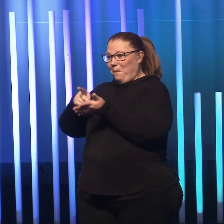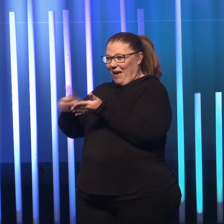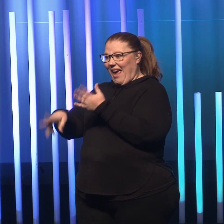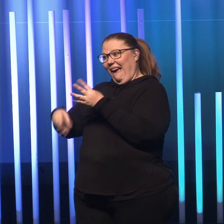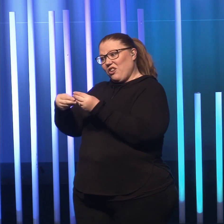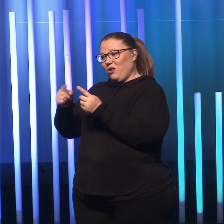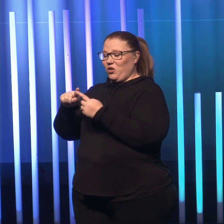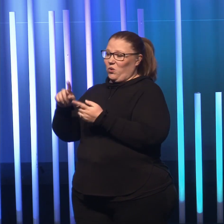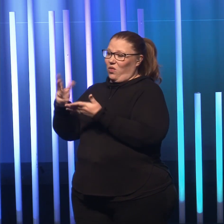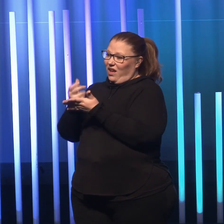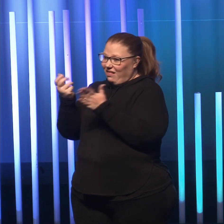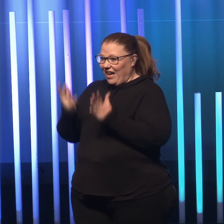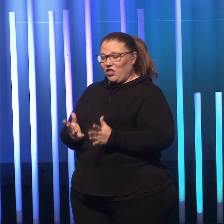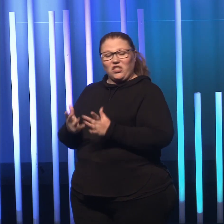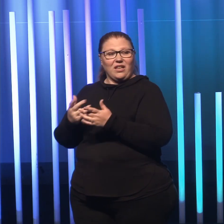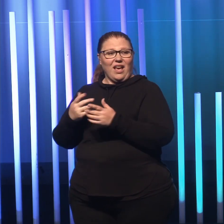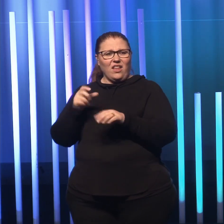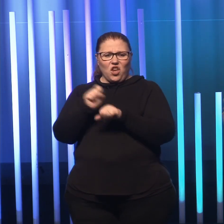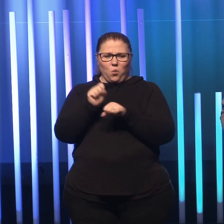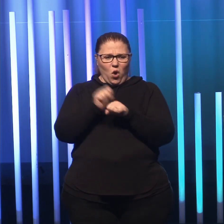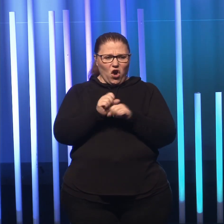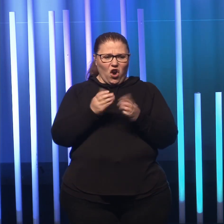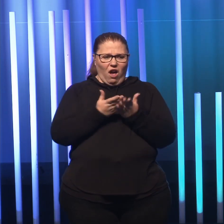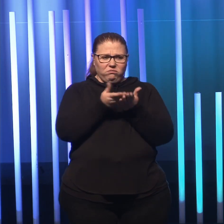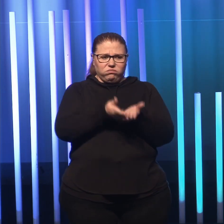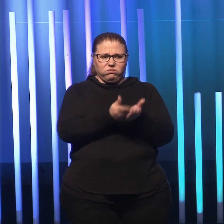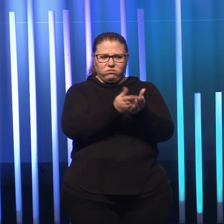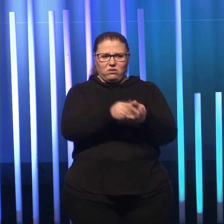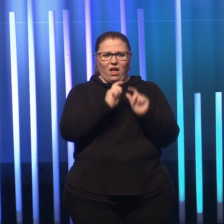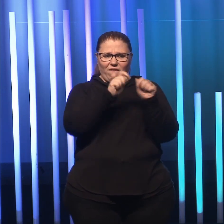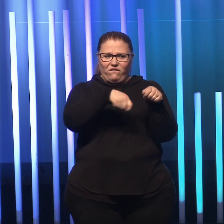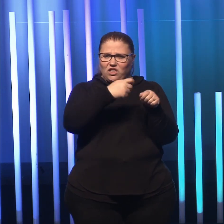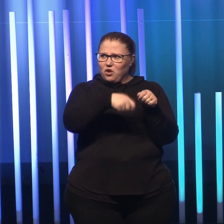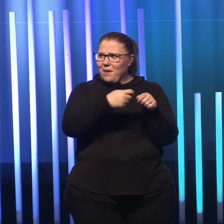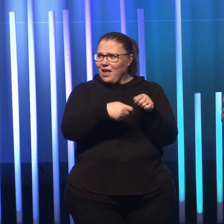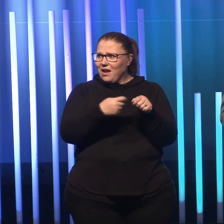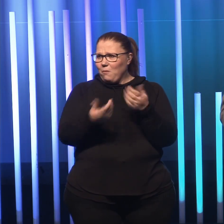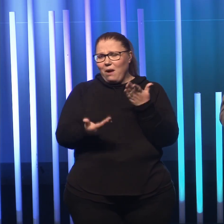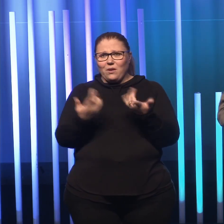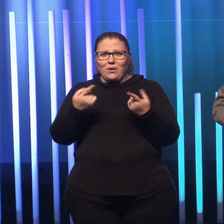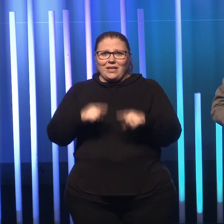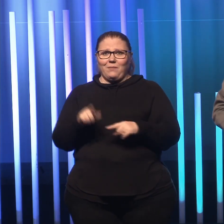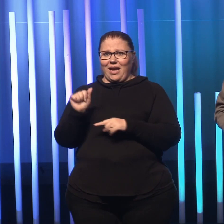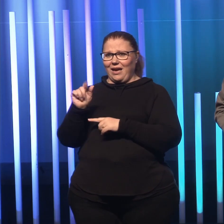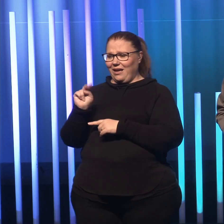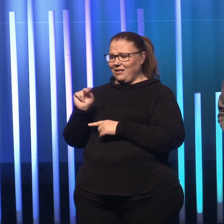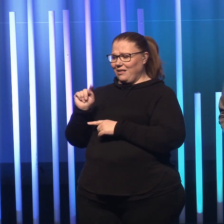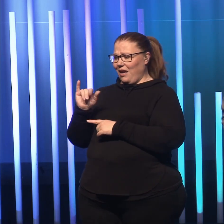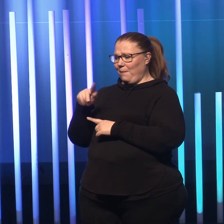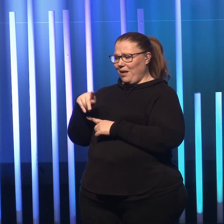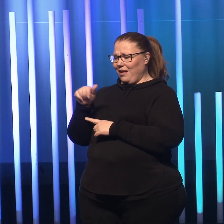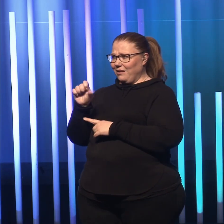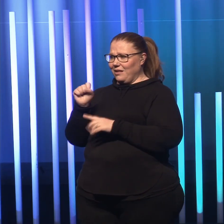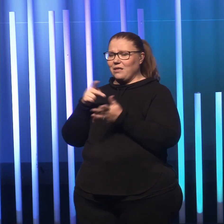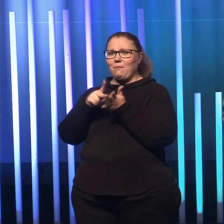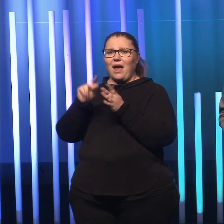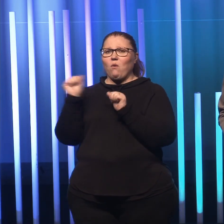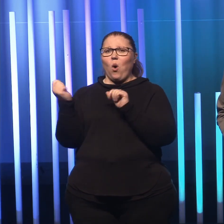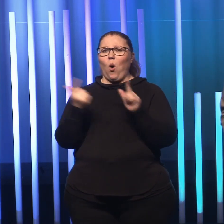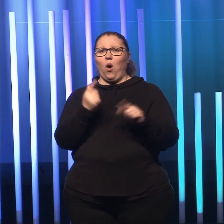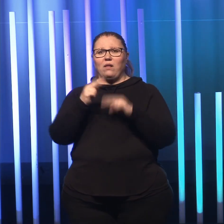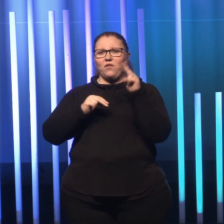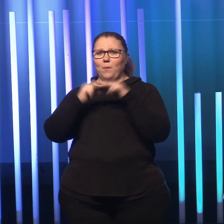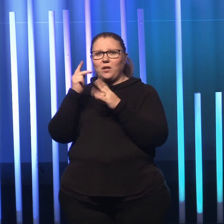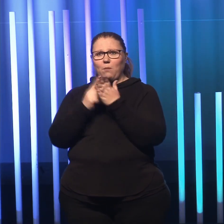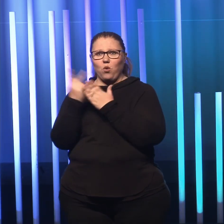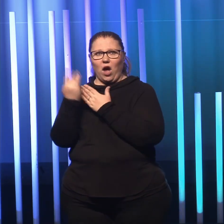you work on the sea, you're a fisherman, probably what's happening is Antipas is paying for all of his building projects. He's moving the